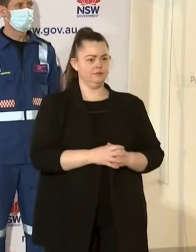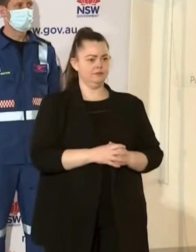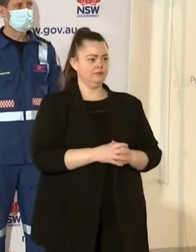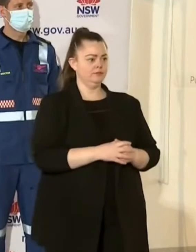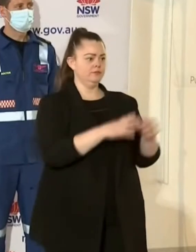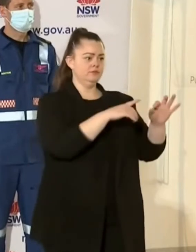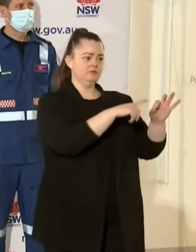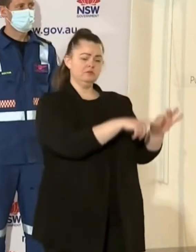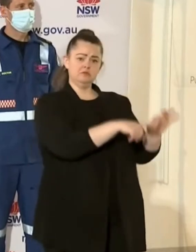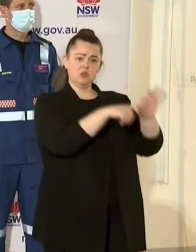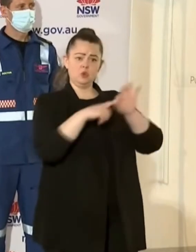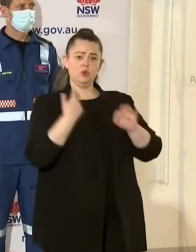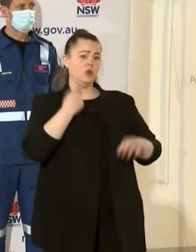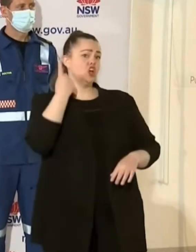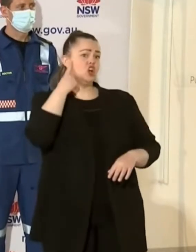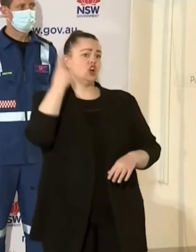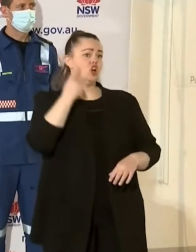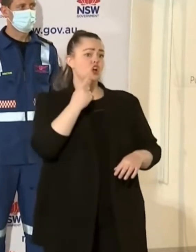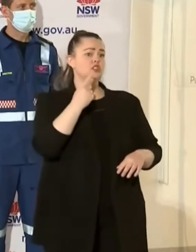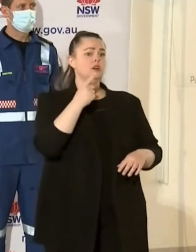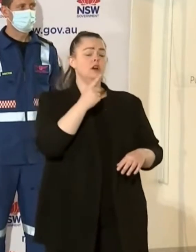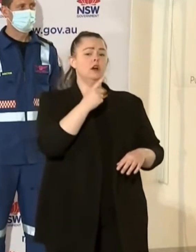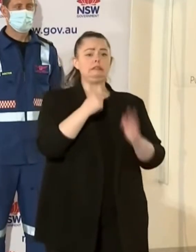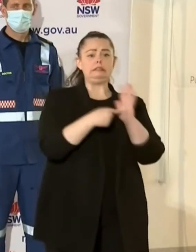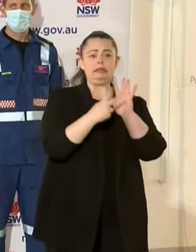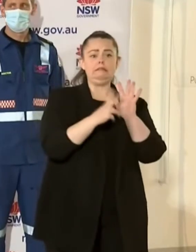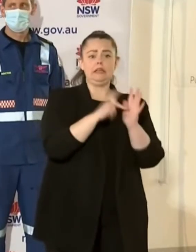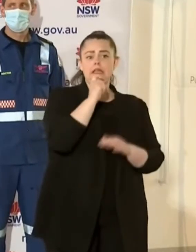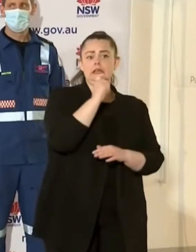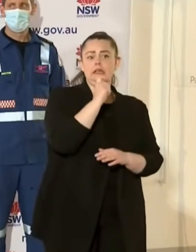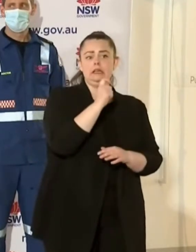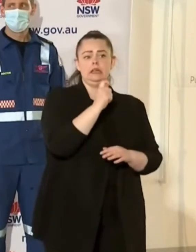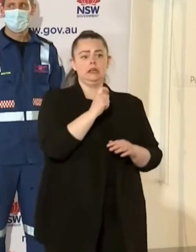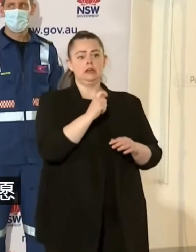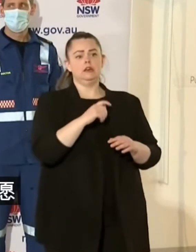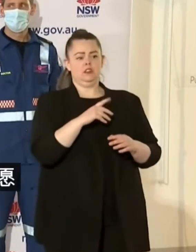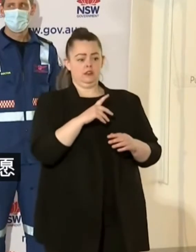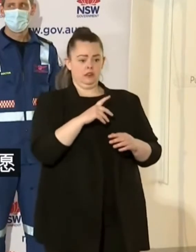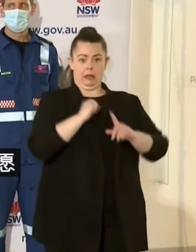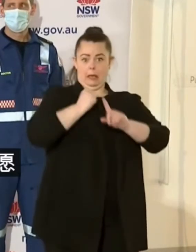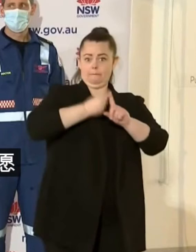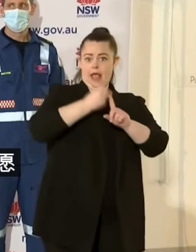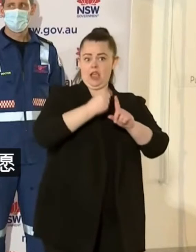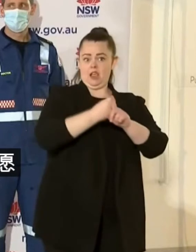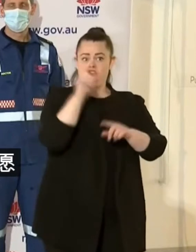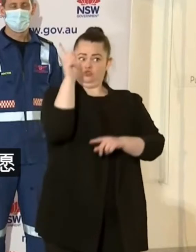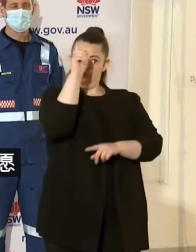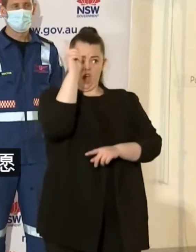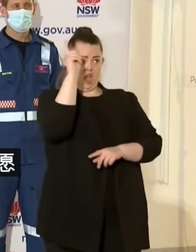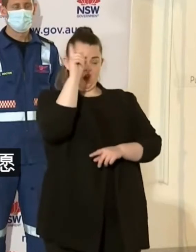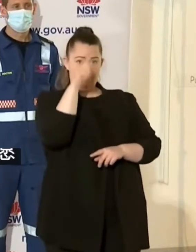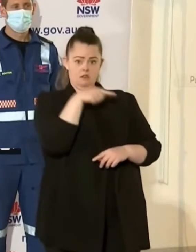Do that, and has she got one? Do you know? Well, first of all, I don't know whether Ms Keneally is campaigning, so I'd rather not comment specifically on